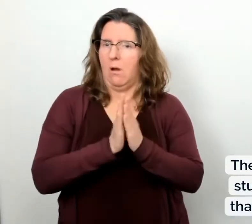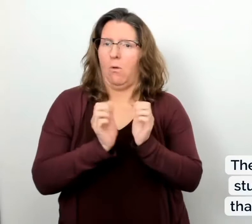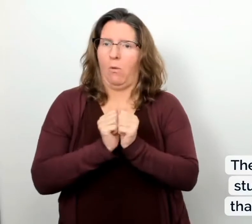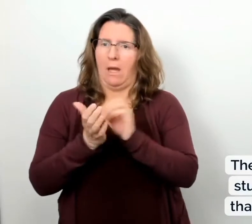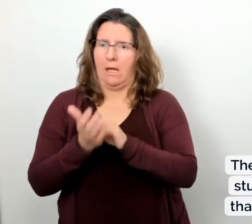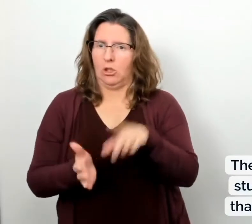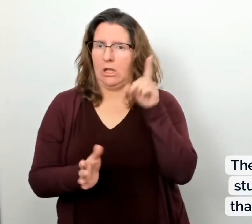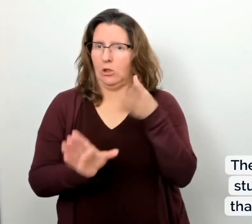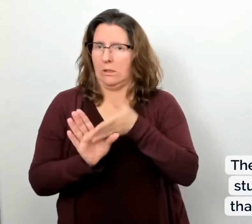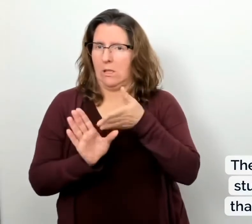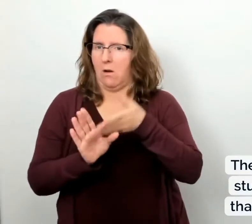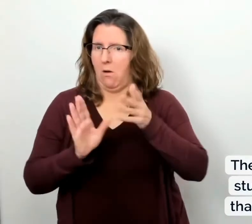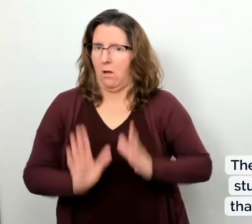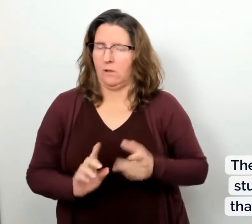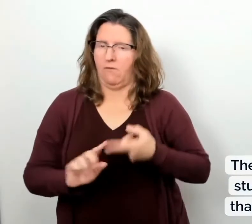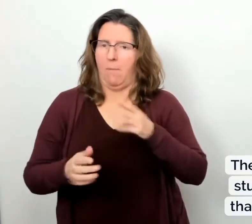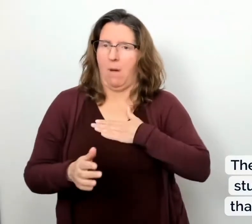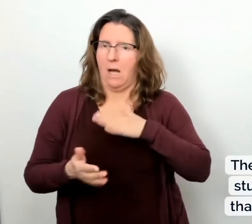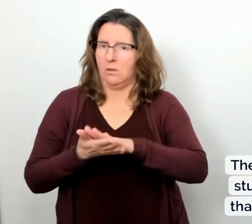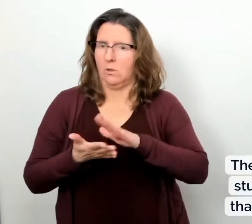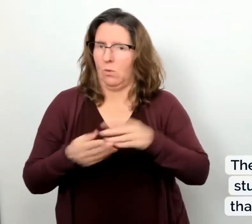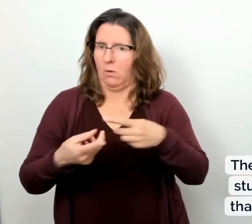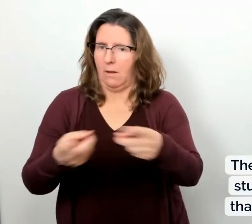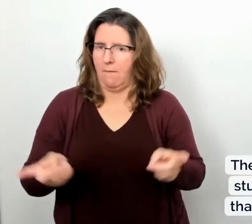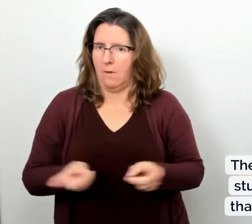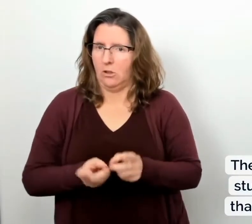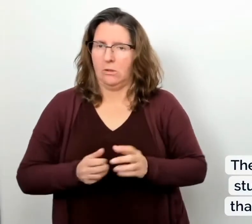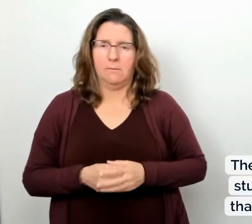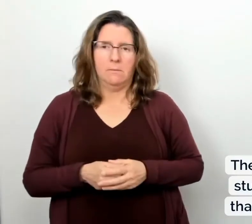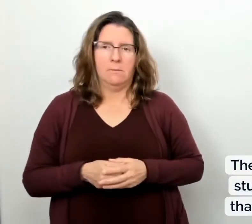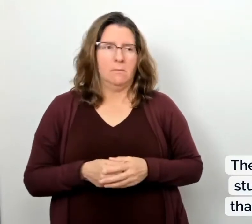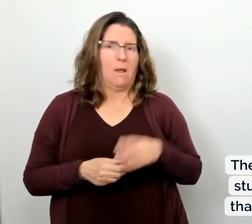number of confrontations with the educational psychologist in my former school division.